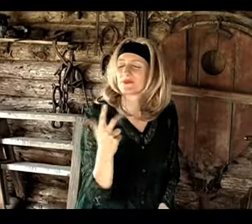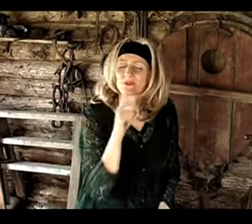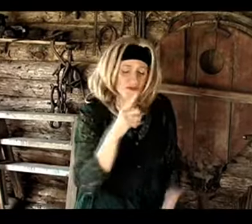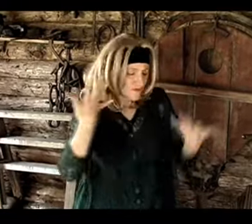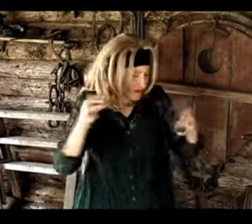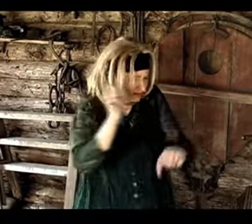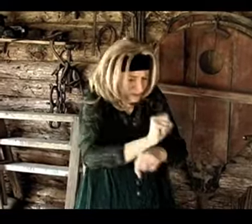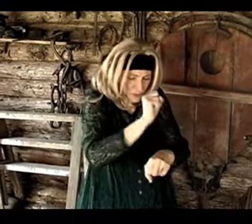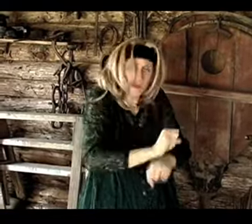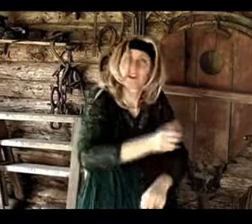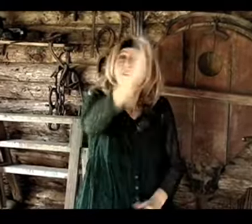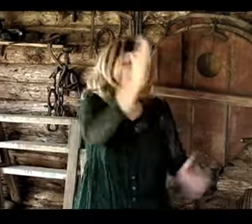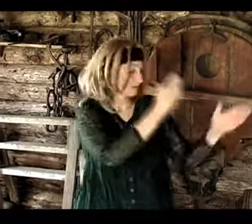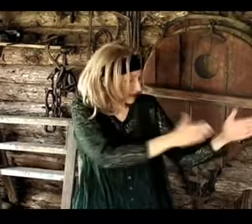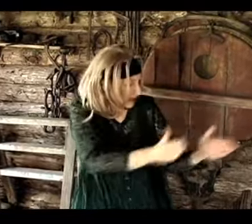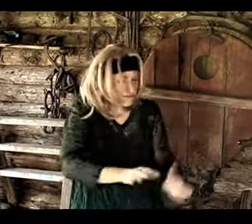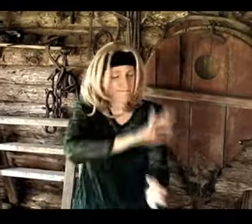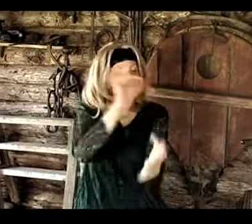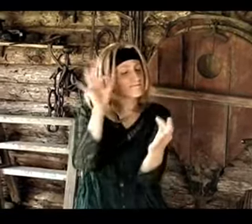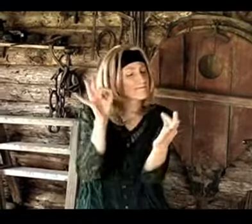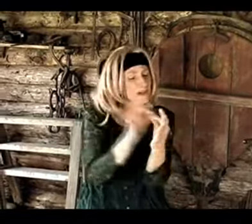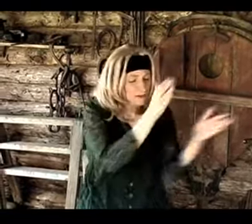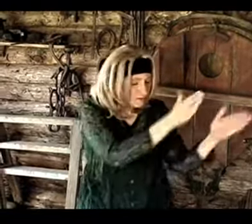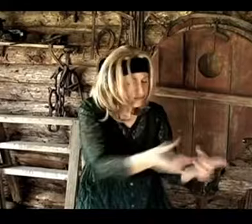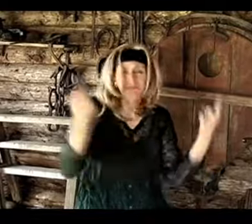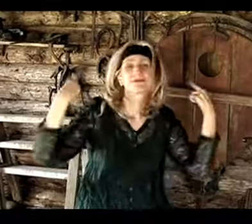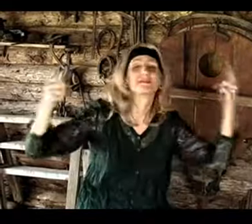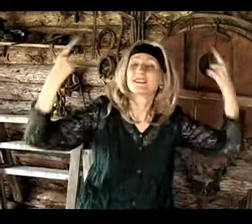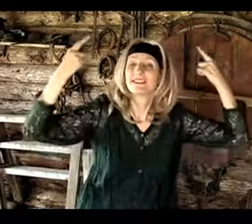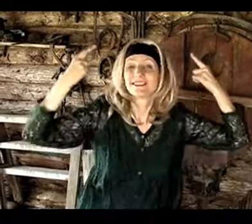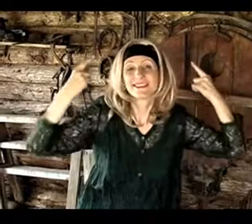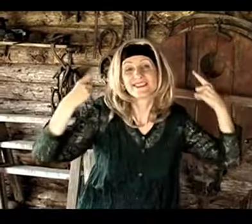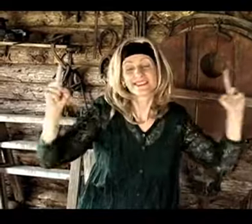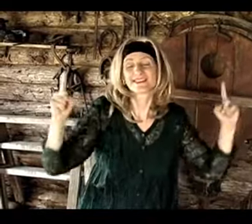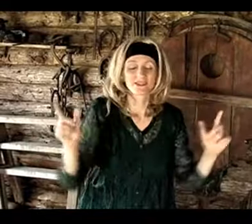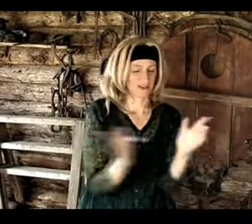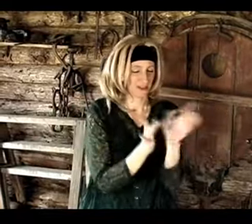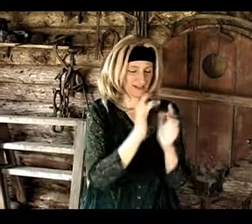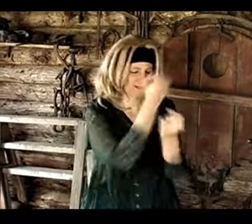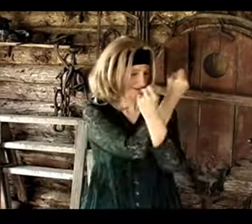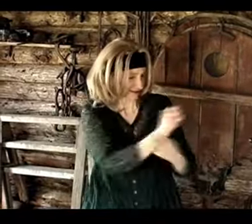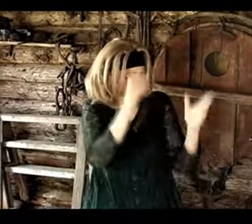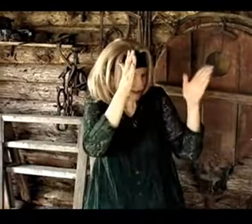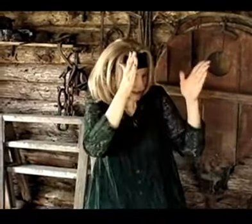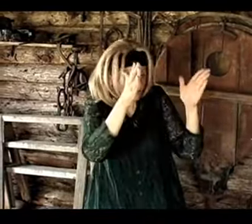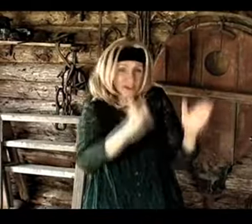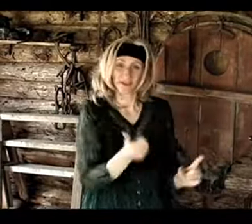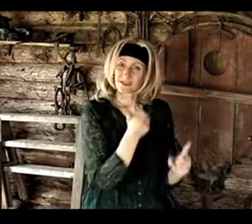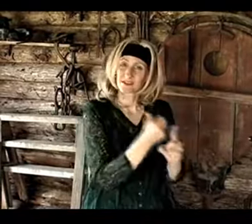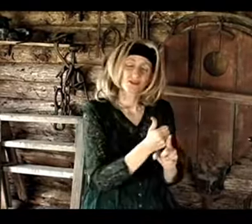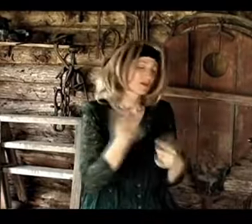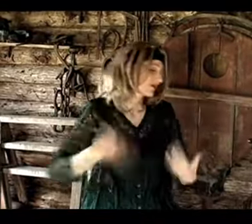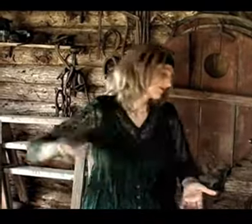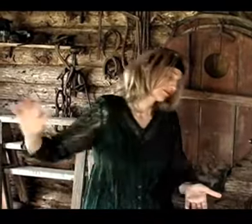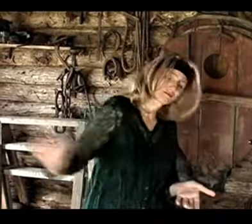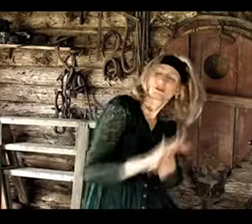The finish of God's perfect plan. Jesus the Savior, in